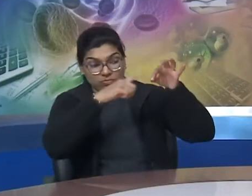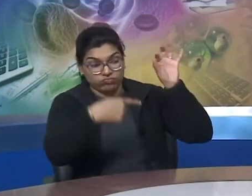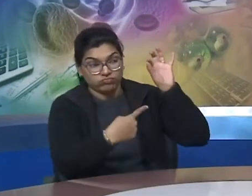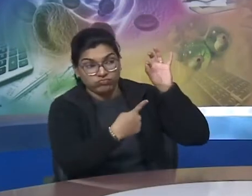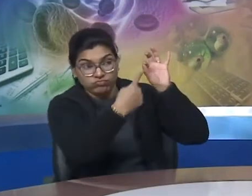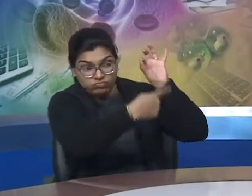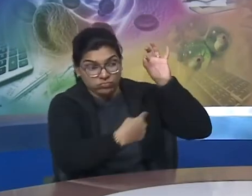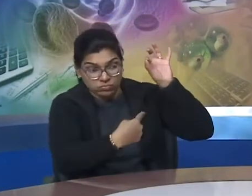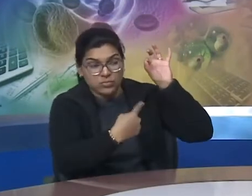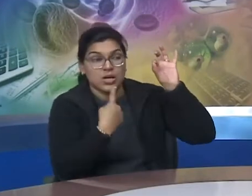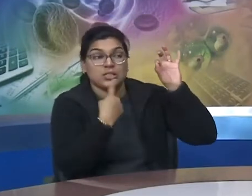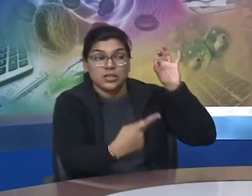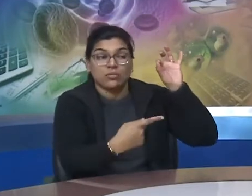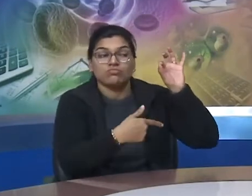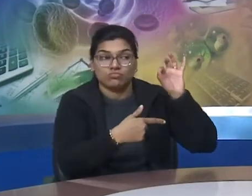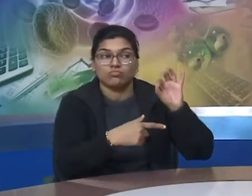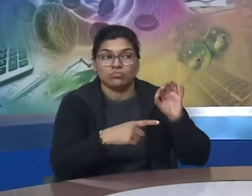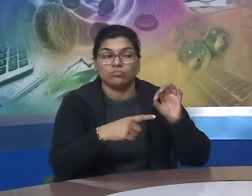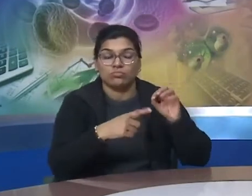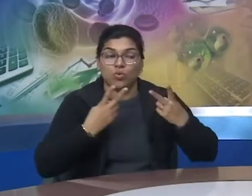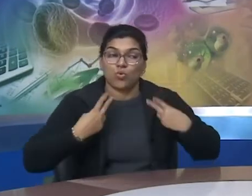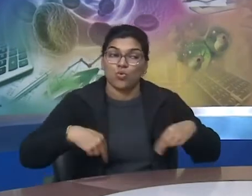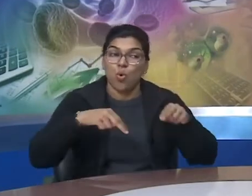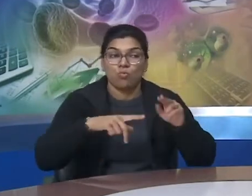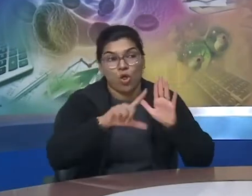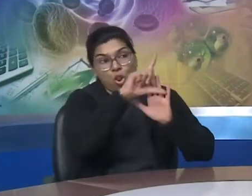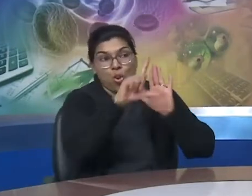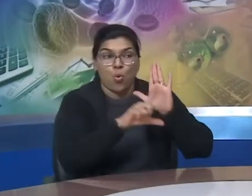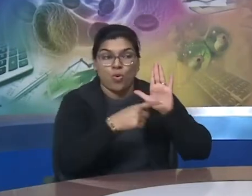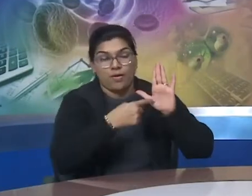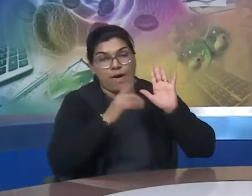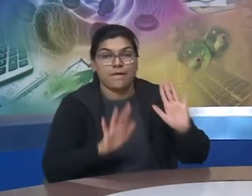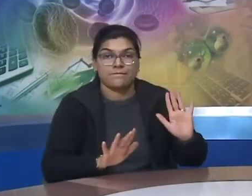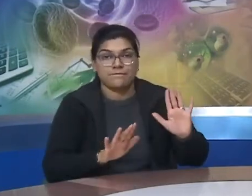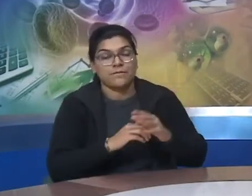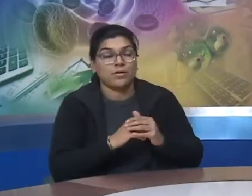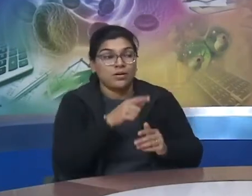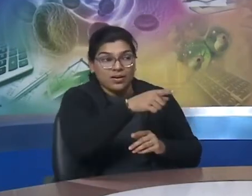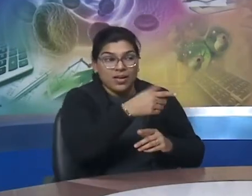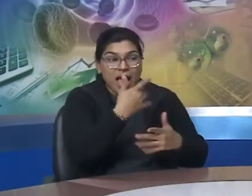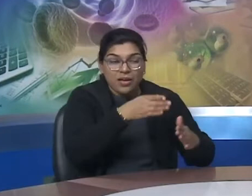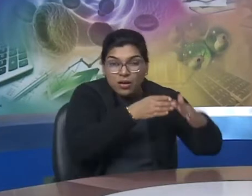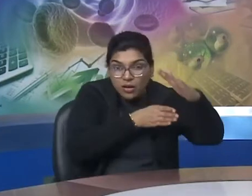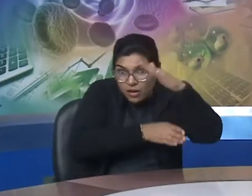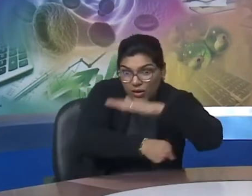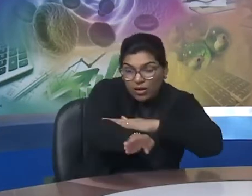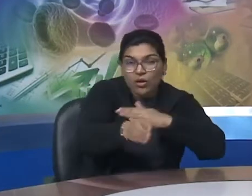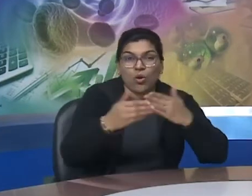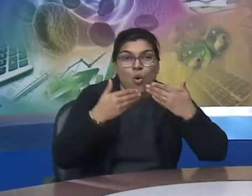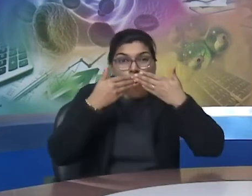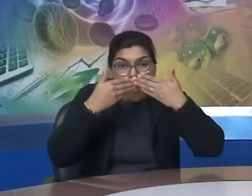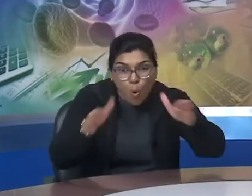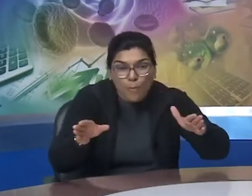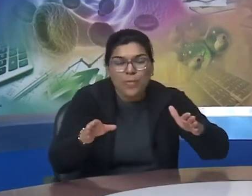I have been the second honorary